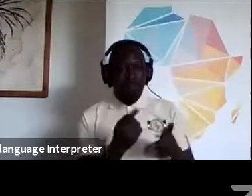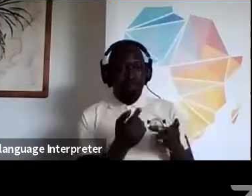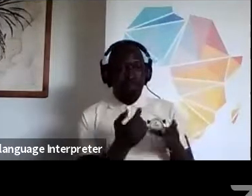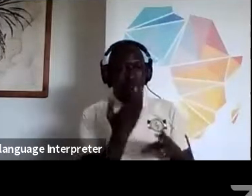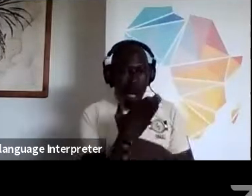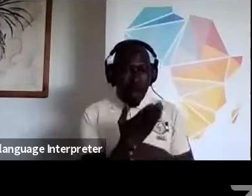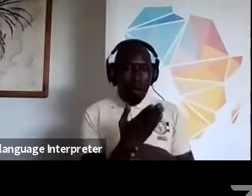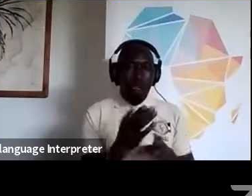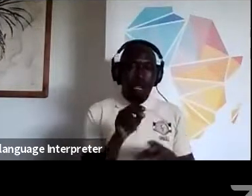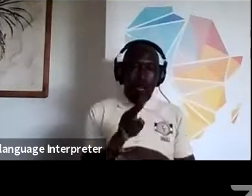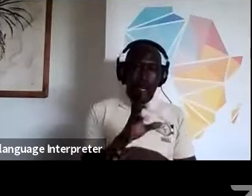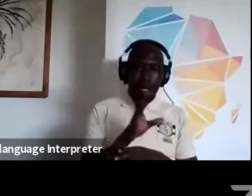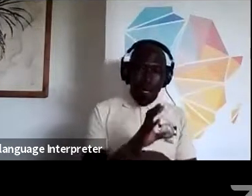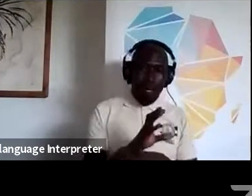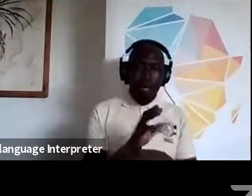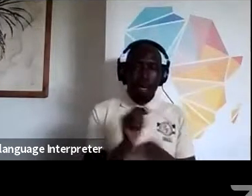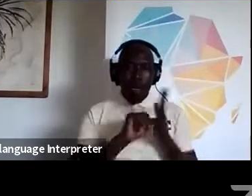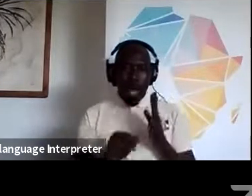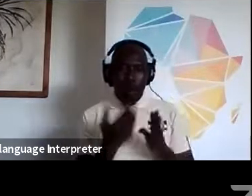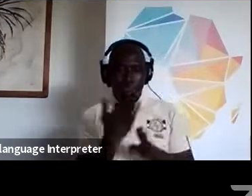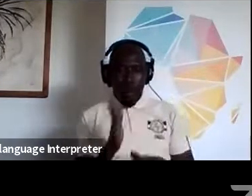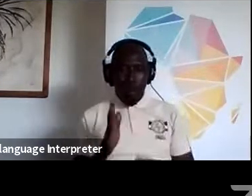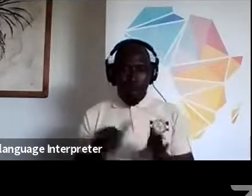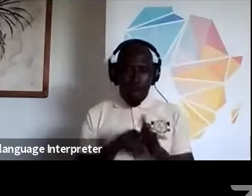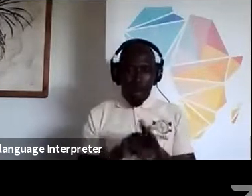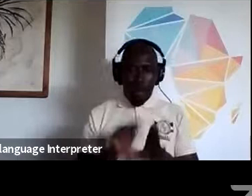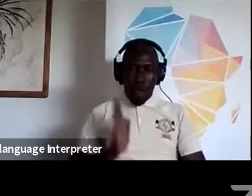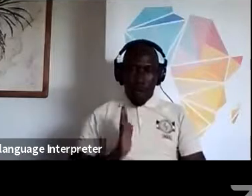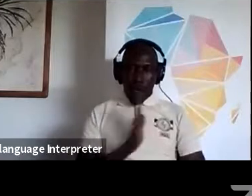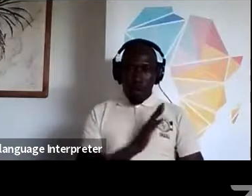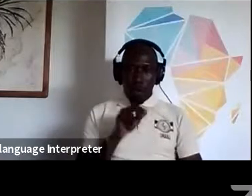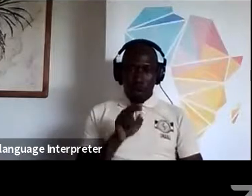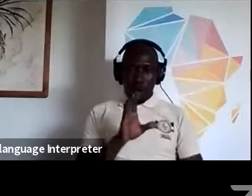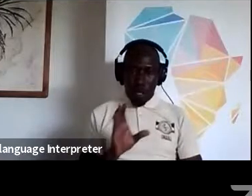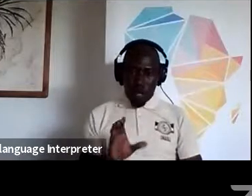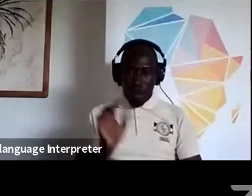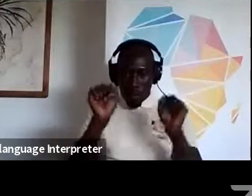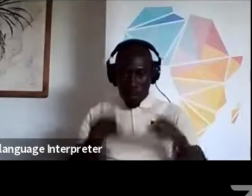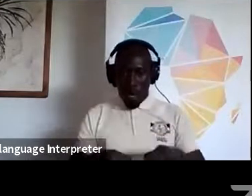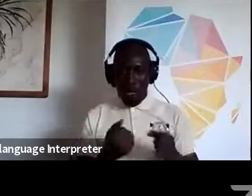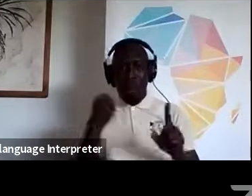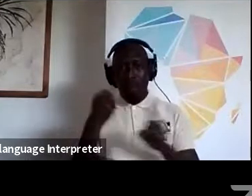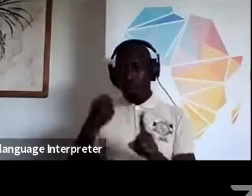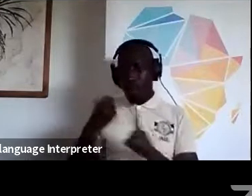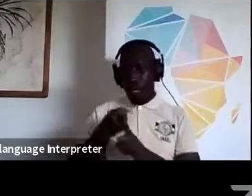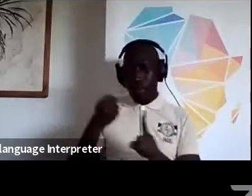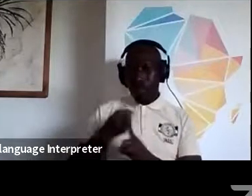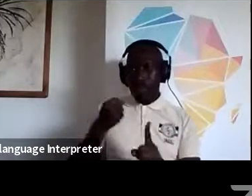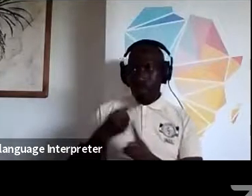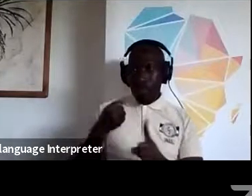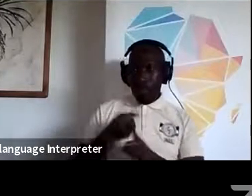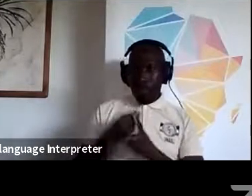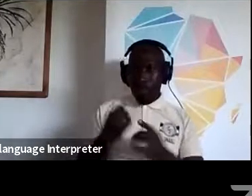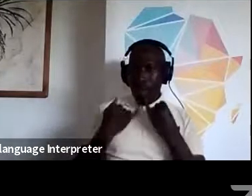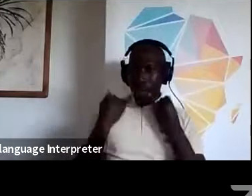have a member on the board of UCC who is supposed to be able to advocate for information access